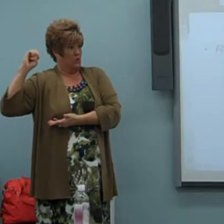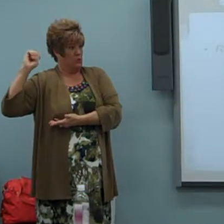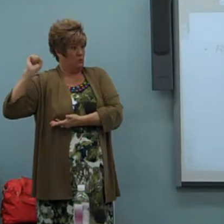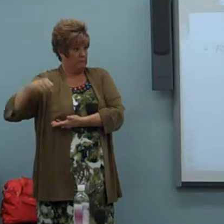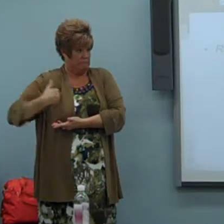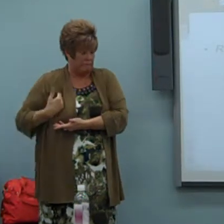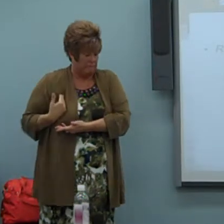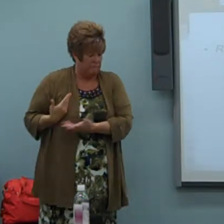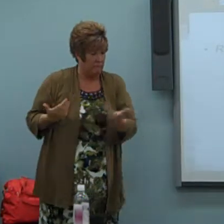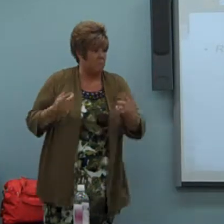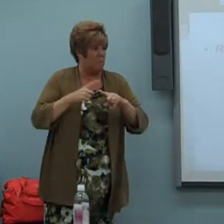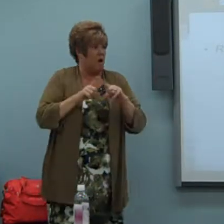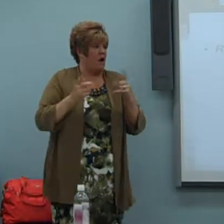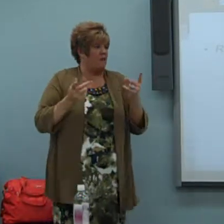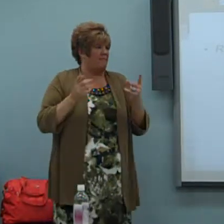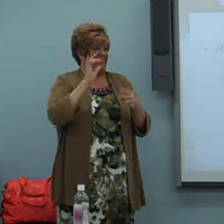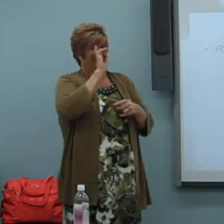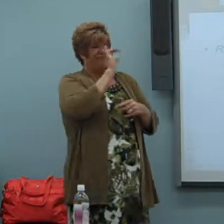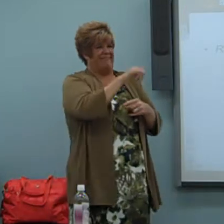So we do still, have savings.